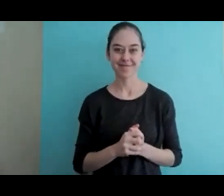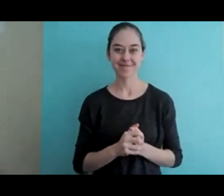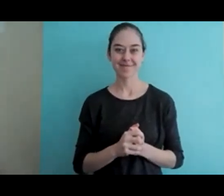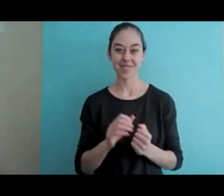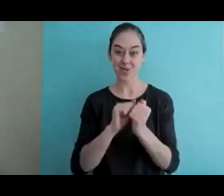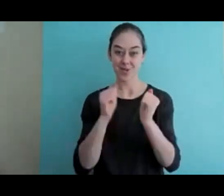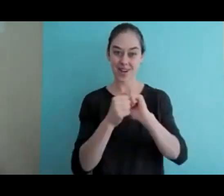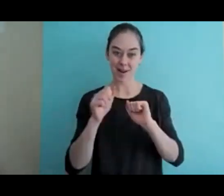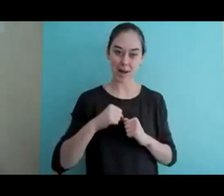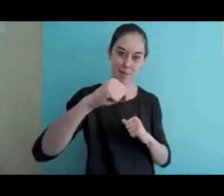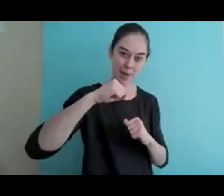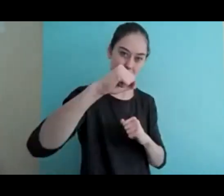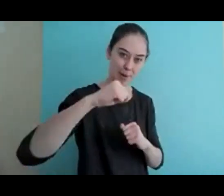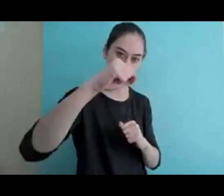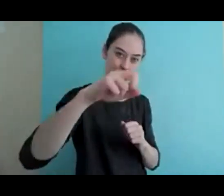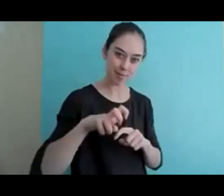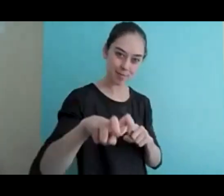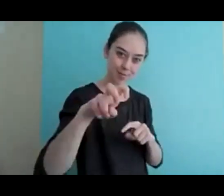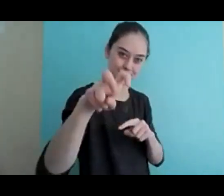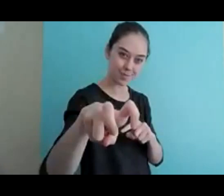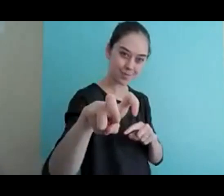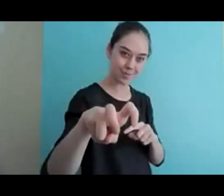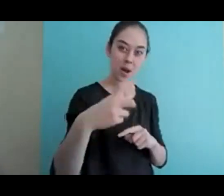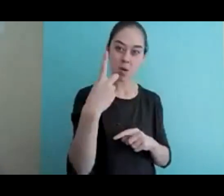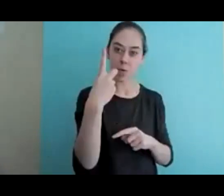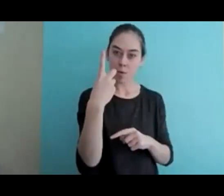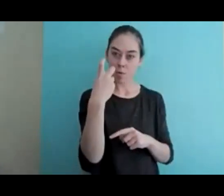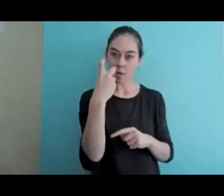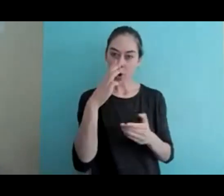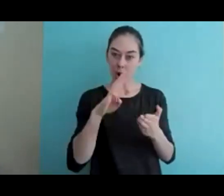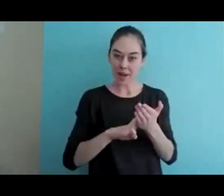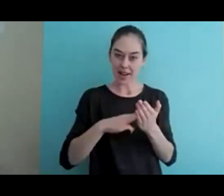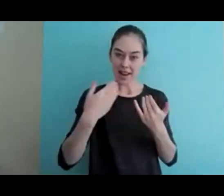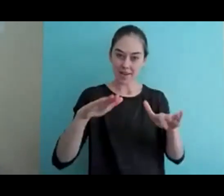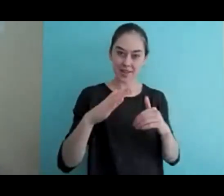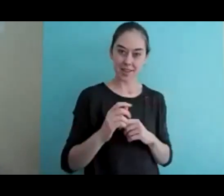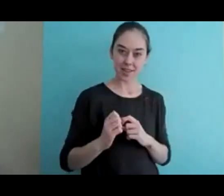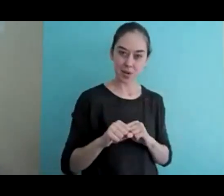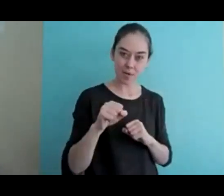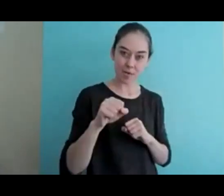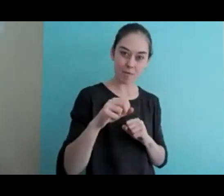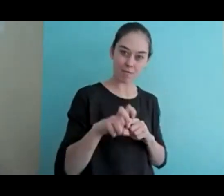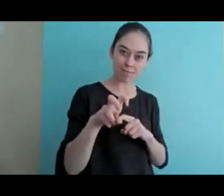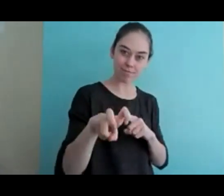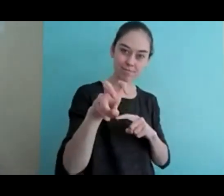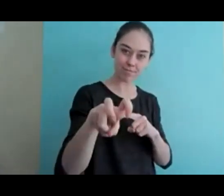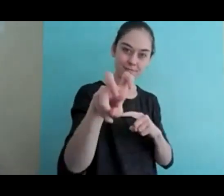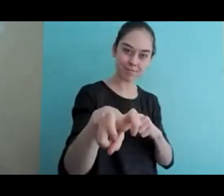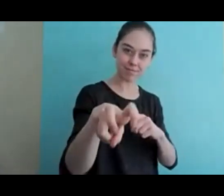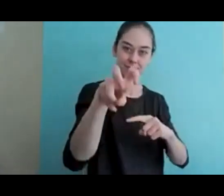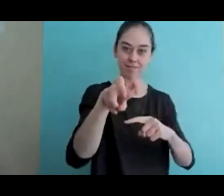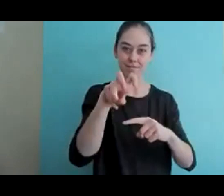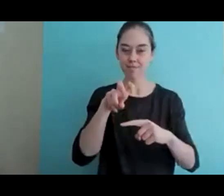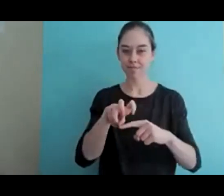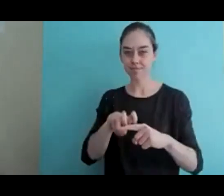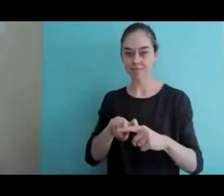Change. Bam, bam, boom, boom. We've got 1 minute left. Come on. 1 minute. Bam, bam.